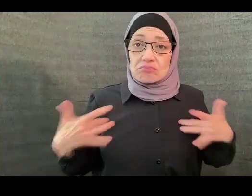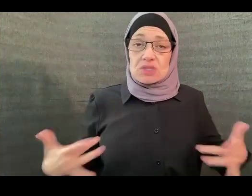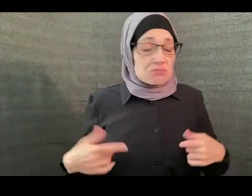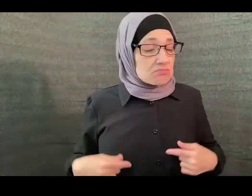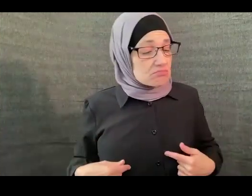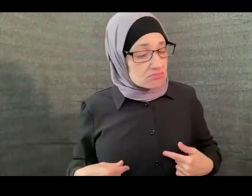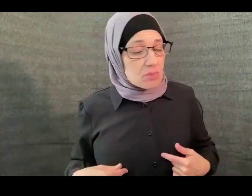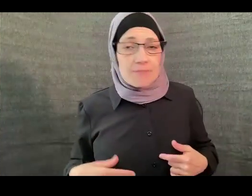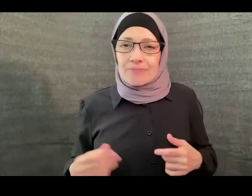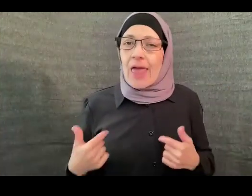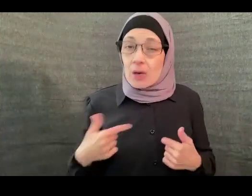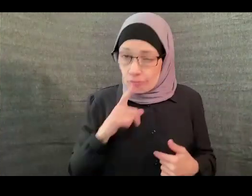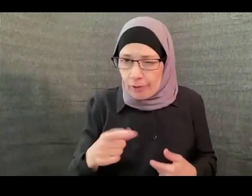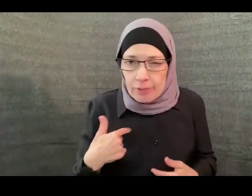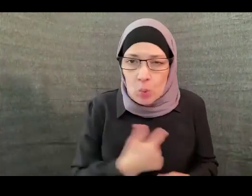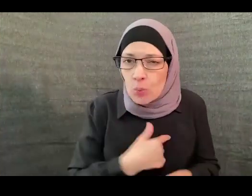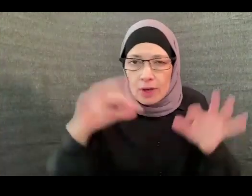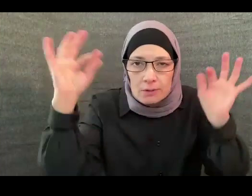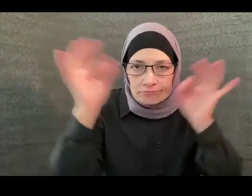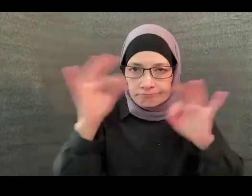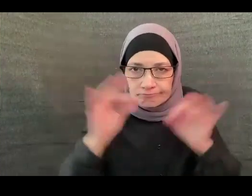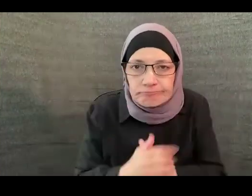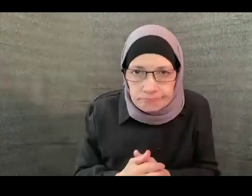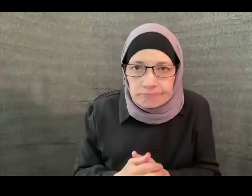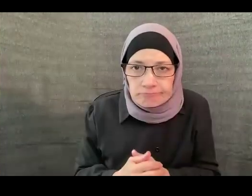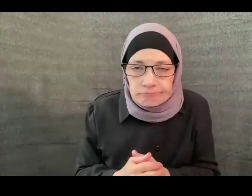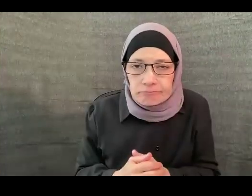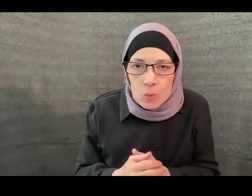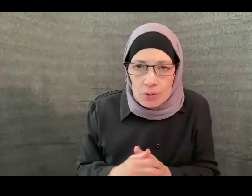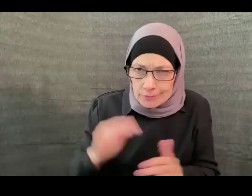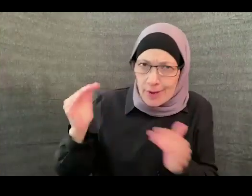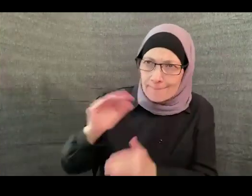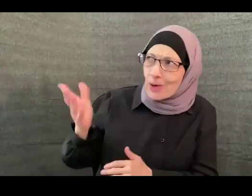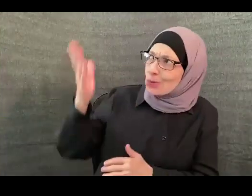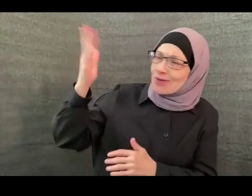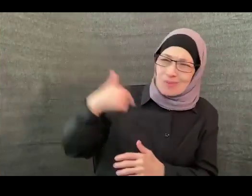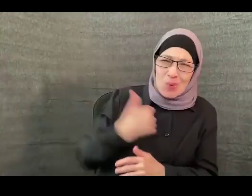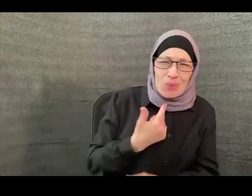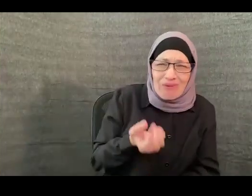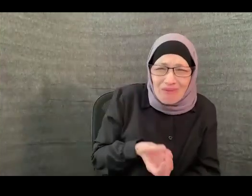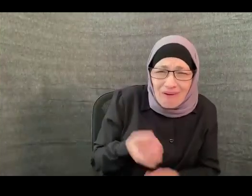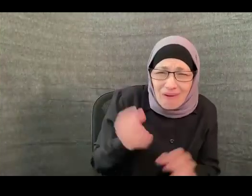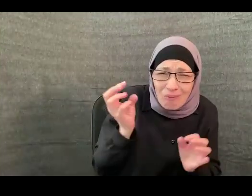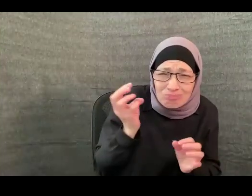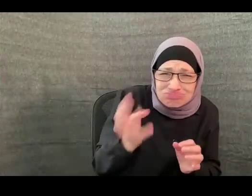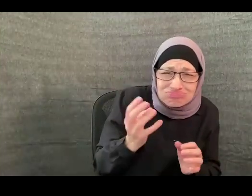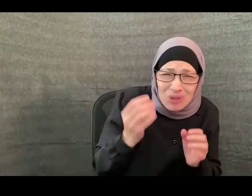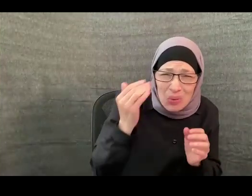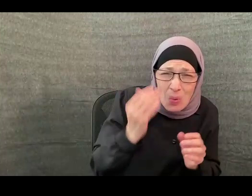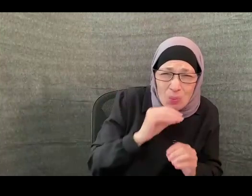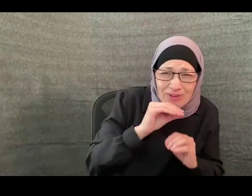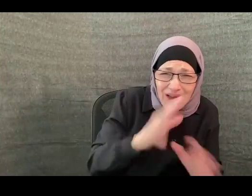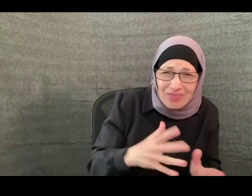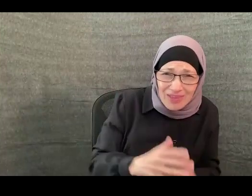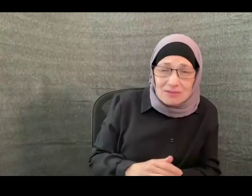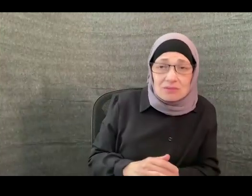And because we know nothing compared to the knowledge of Allah, we end up hurting ourselves